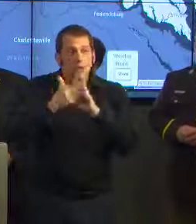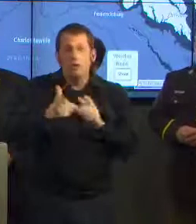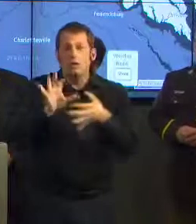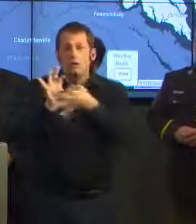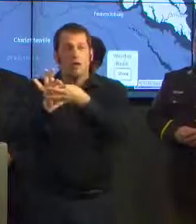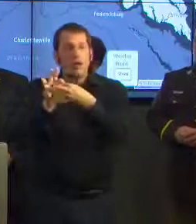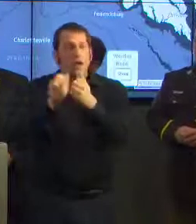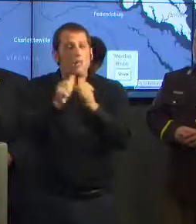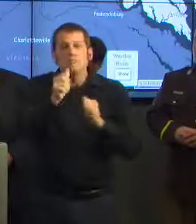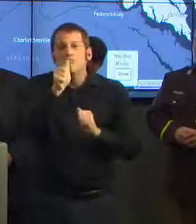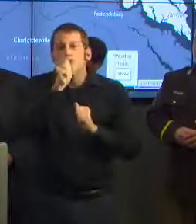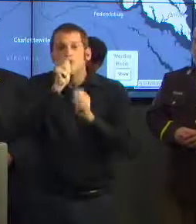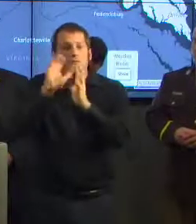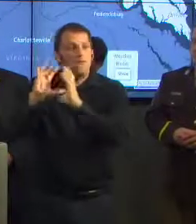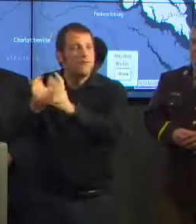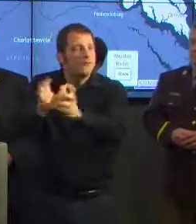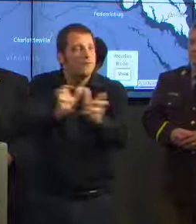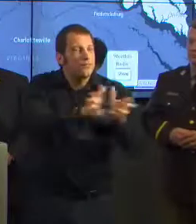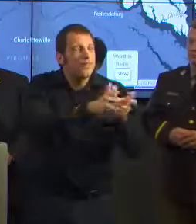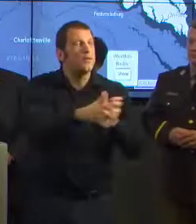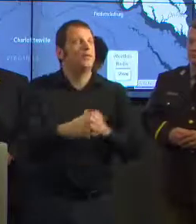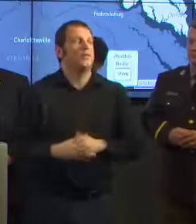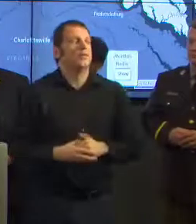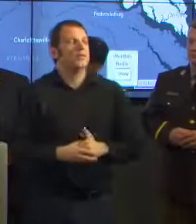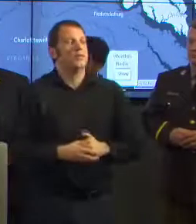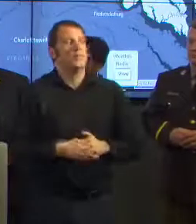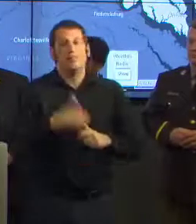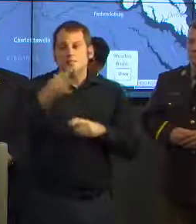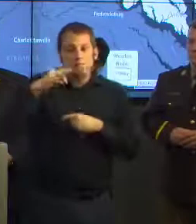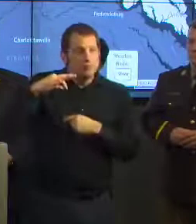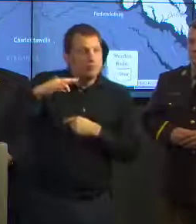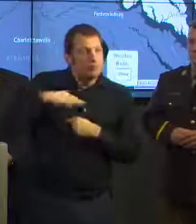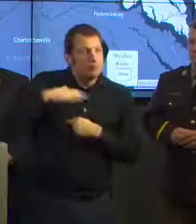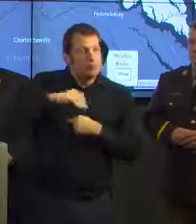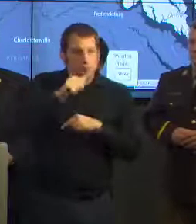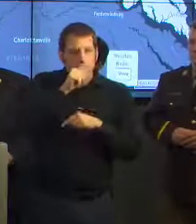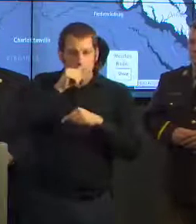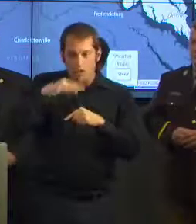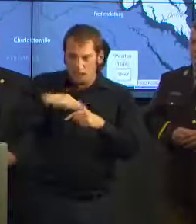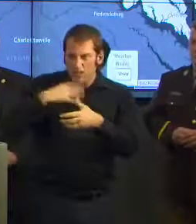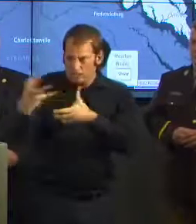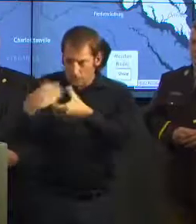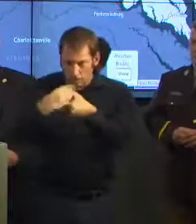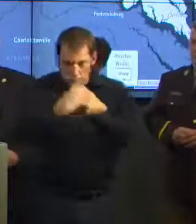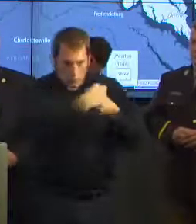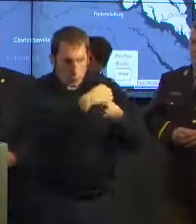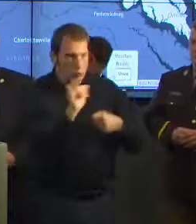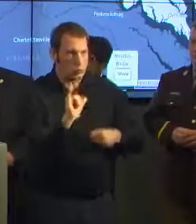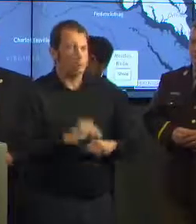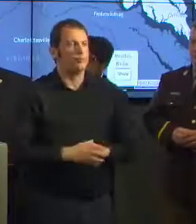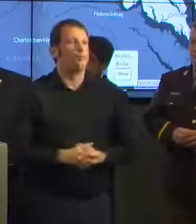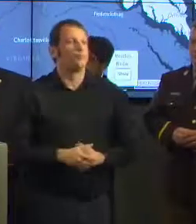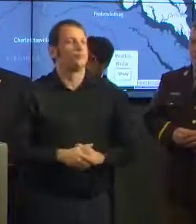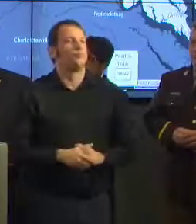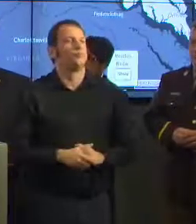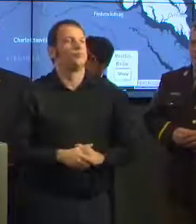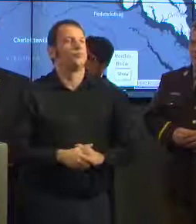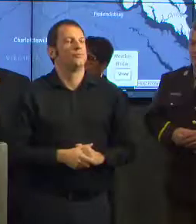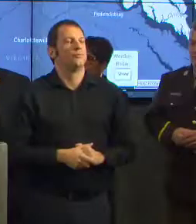nonprofits. With this continuing threat increasing at such an alarming